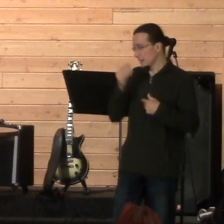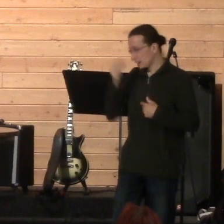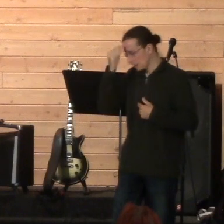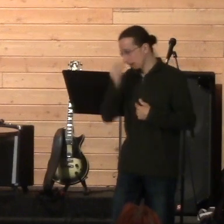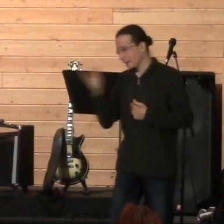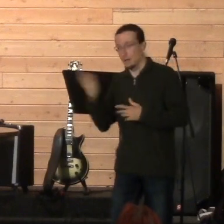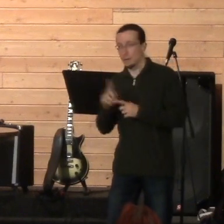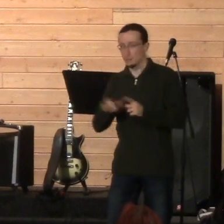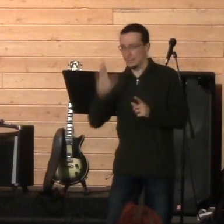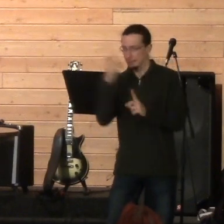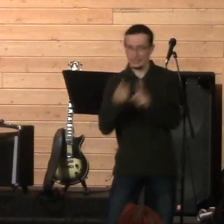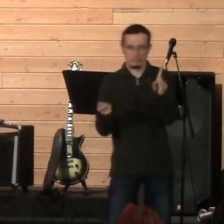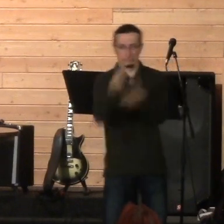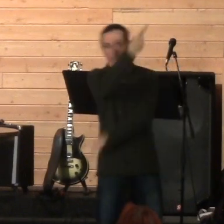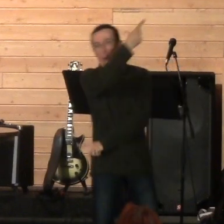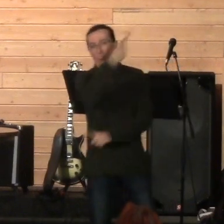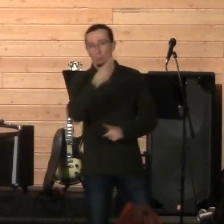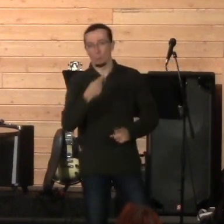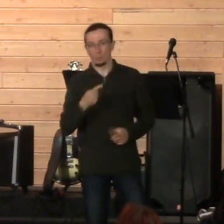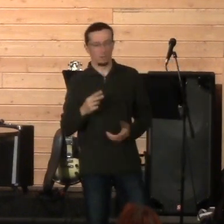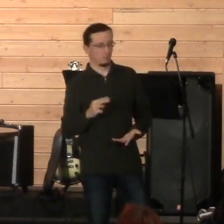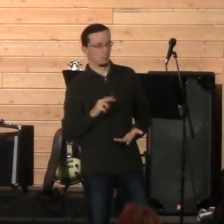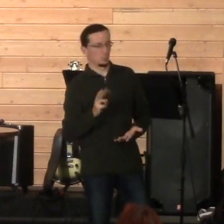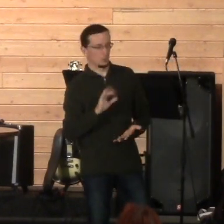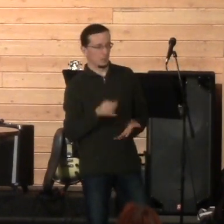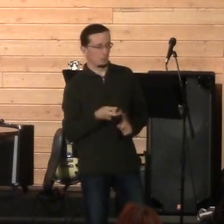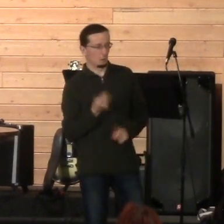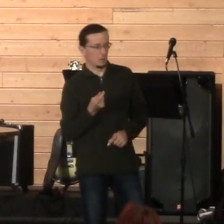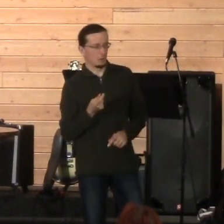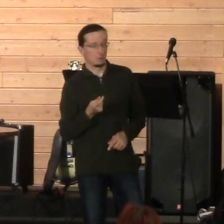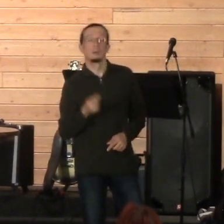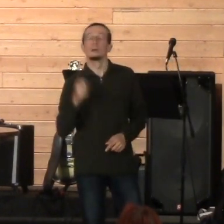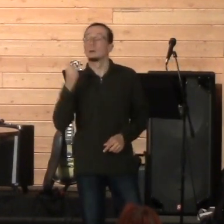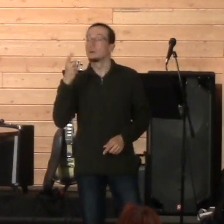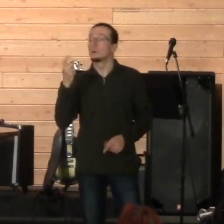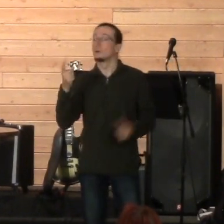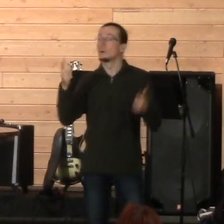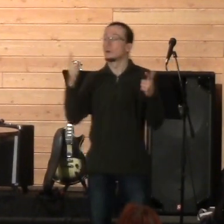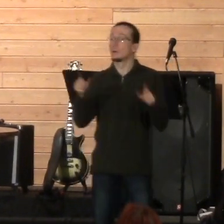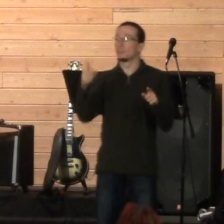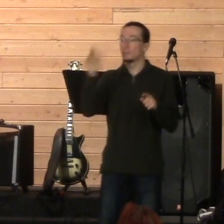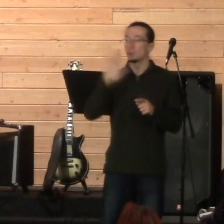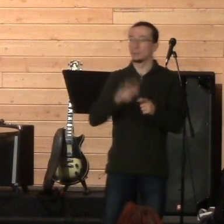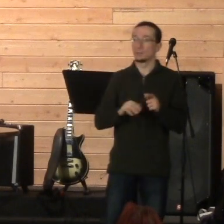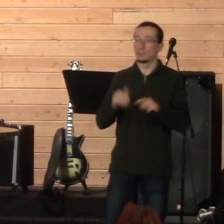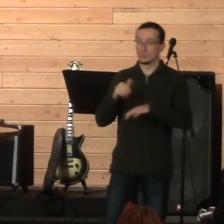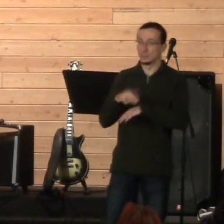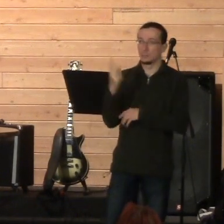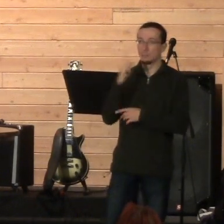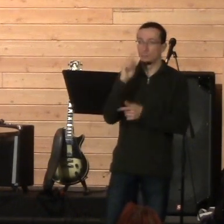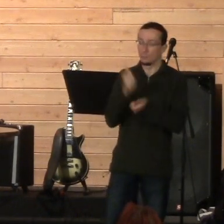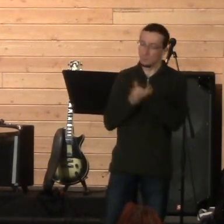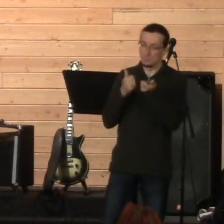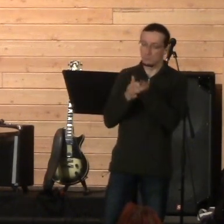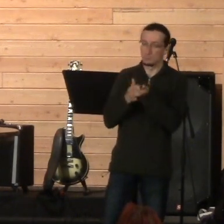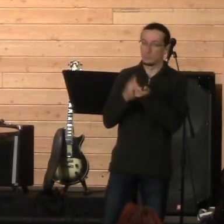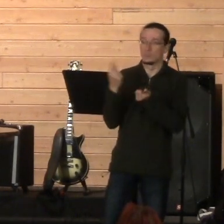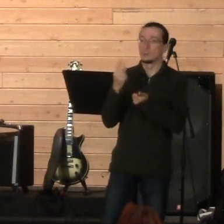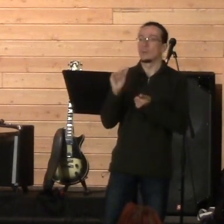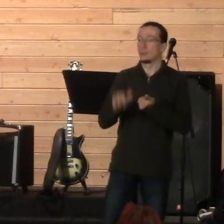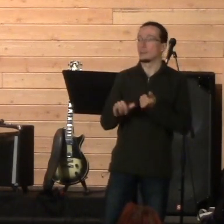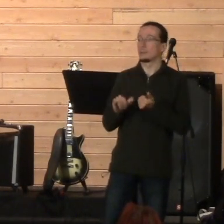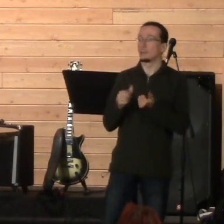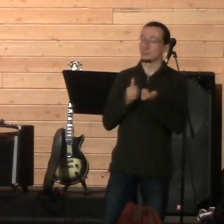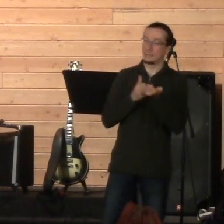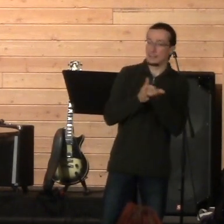on a second. Where did that come from? You see, when God sends somebody to confirm something to you, it's